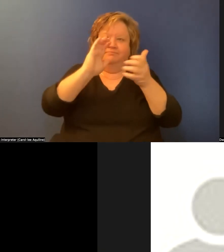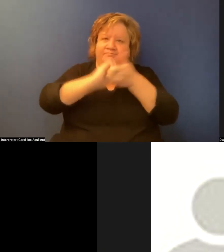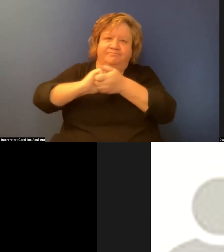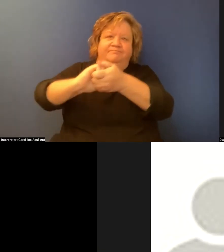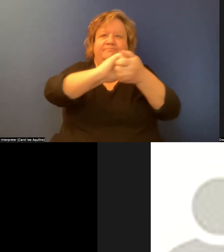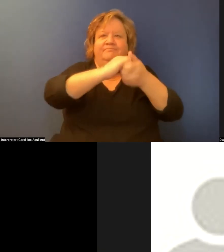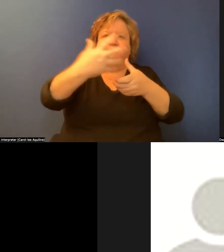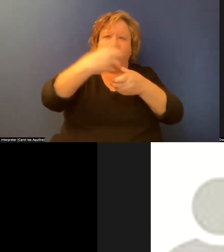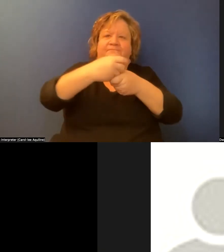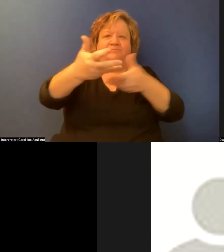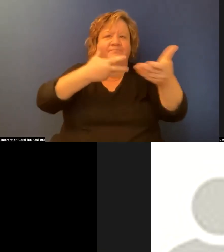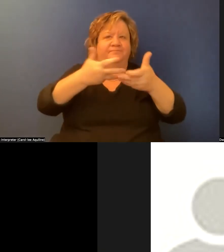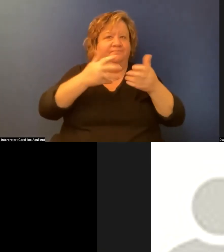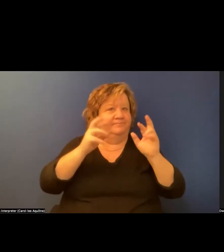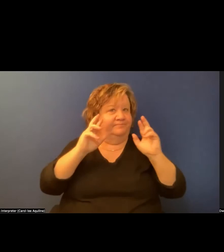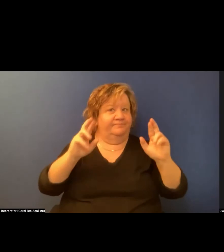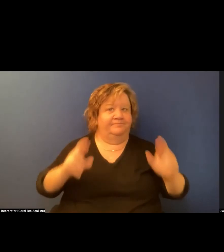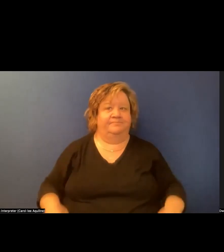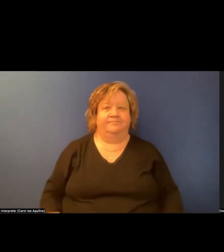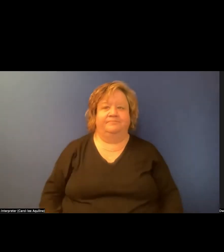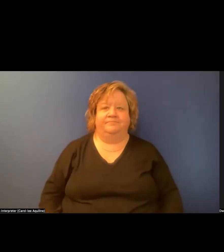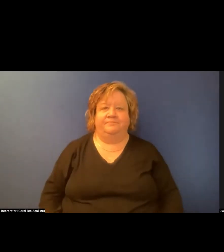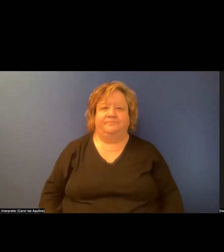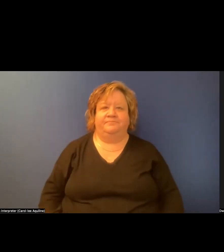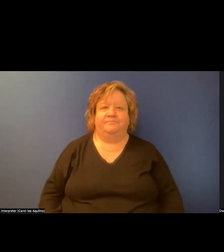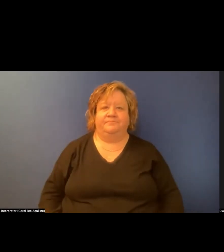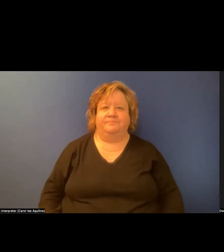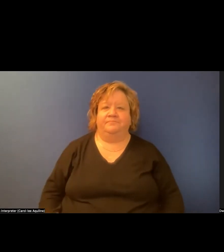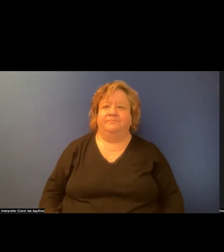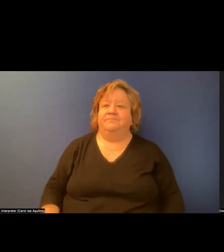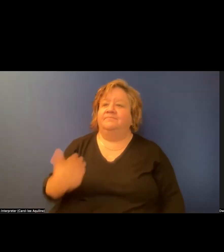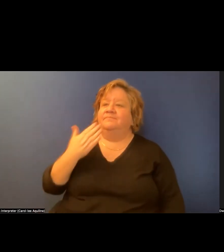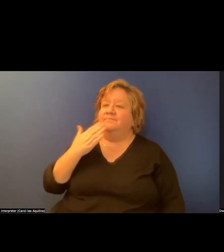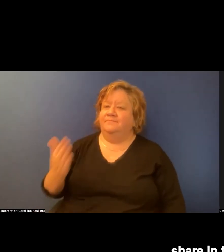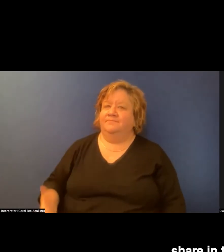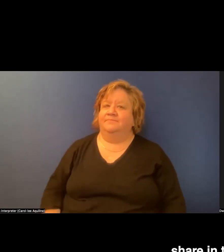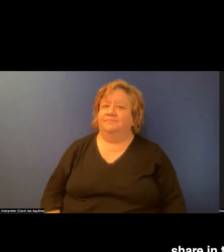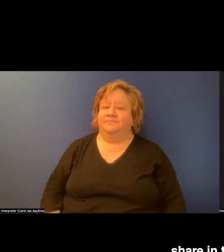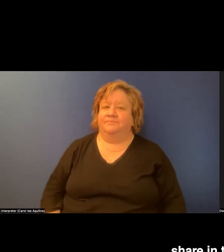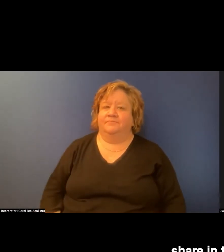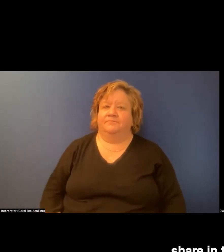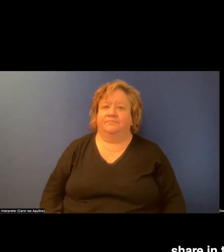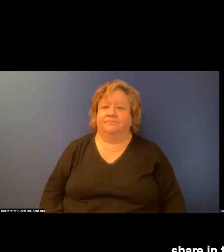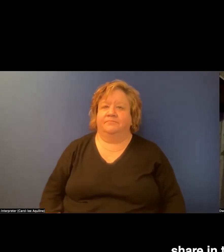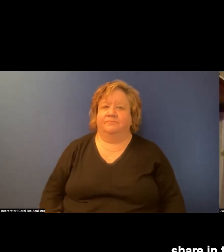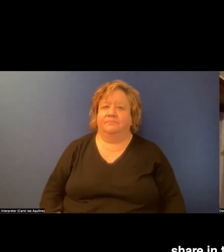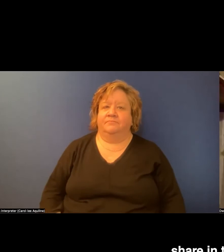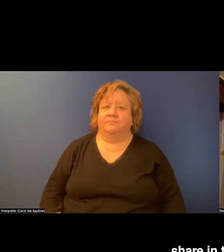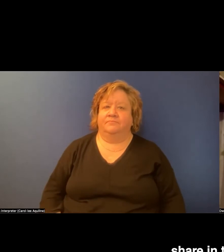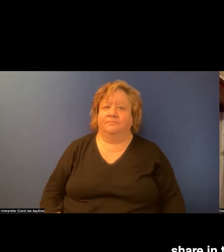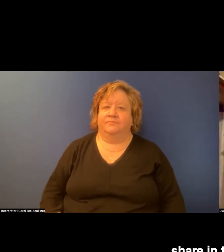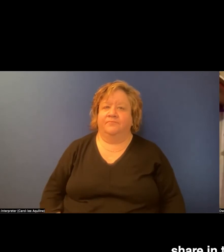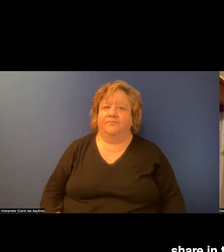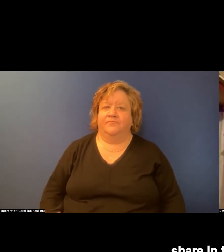Thank you, Christine. And I saw that the resources already shared in the chat.